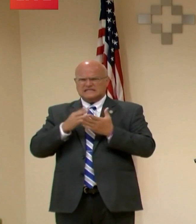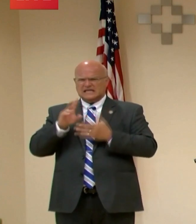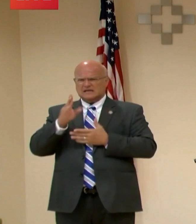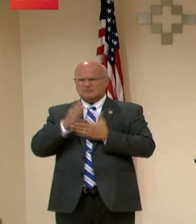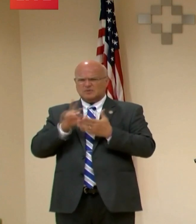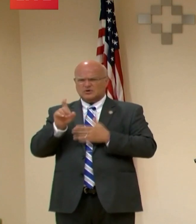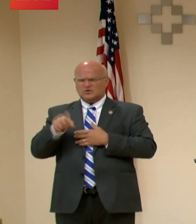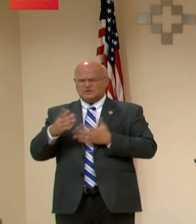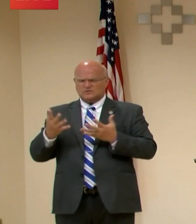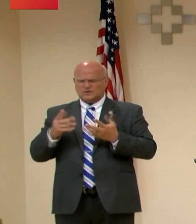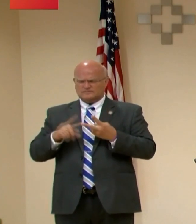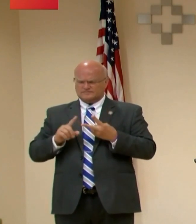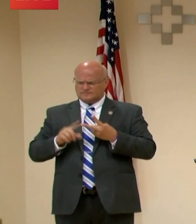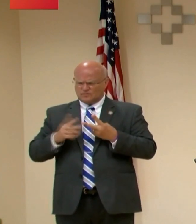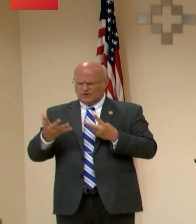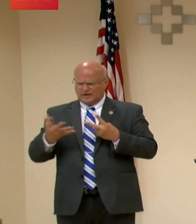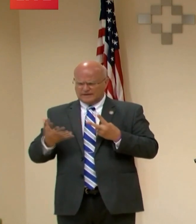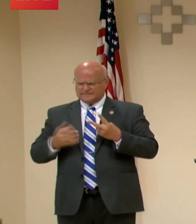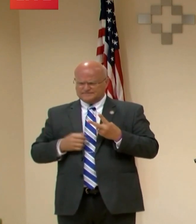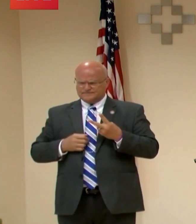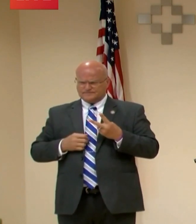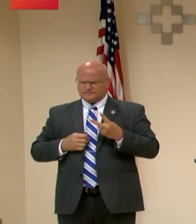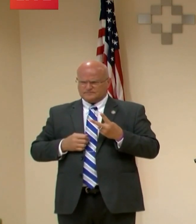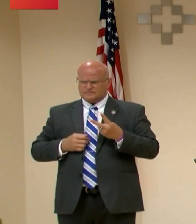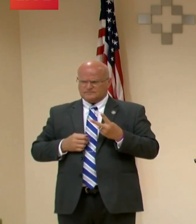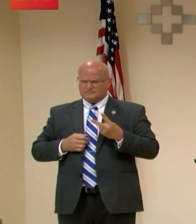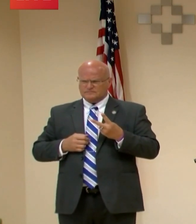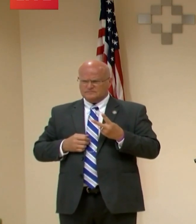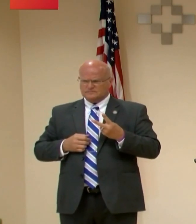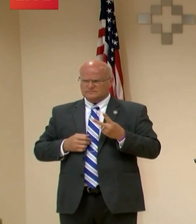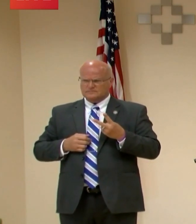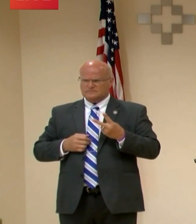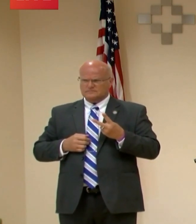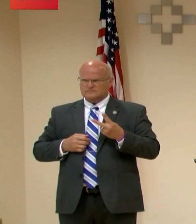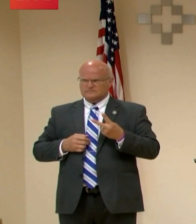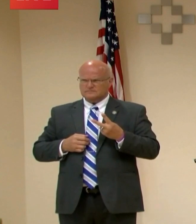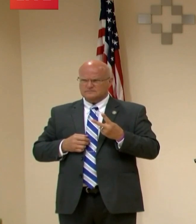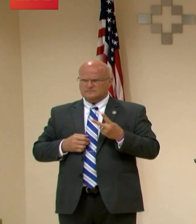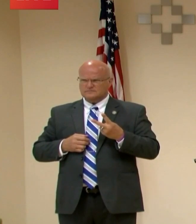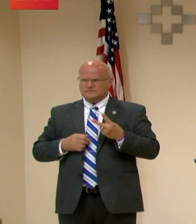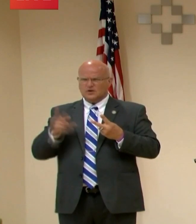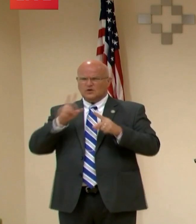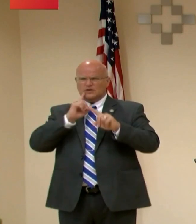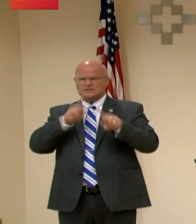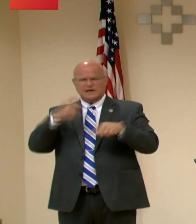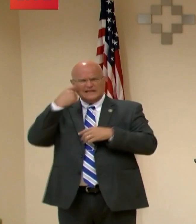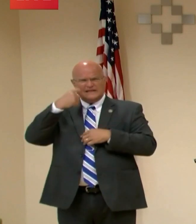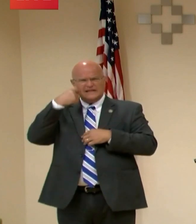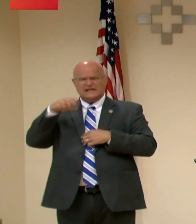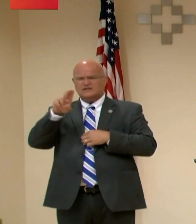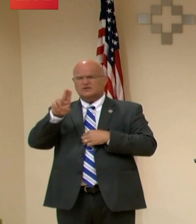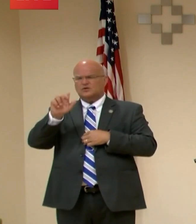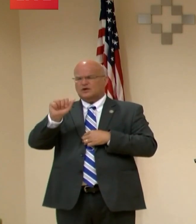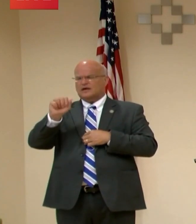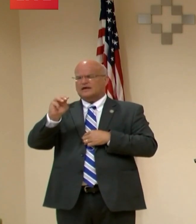question, Andrew. What was it? Yeah, thank you. And the first part of it was just your response to the latest UAMS modeling,